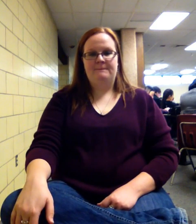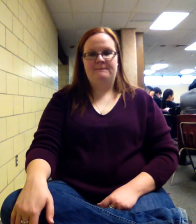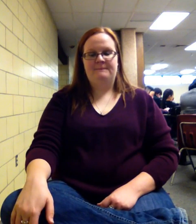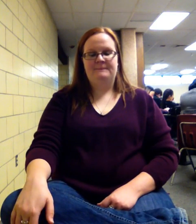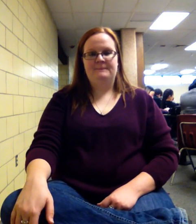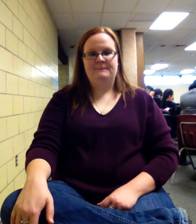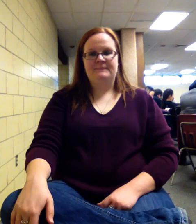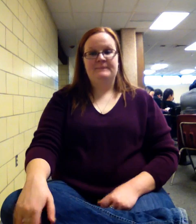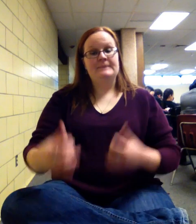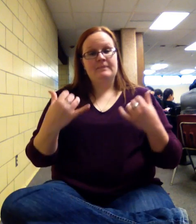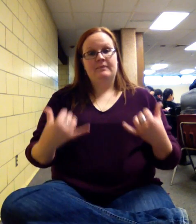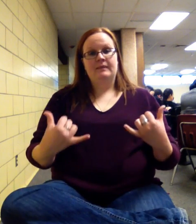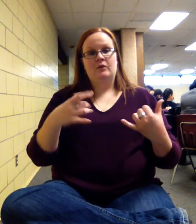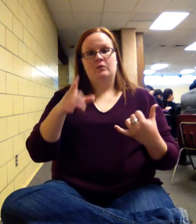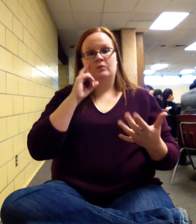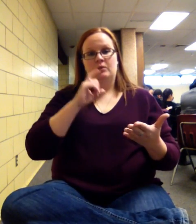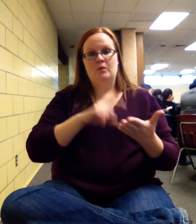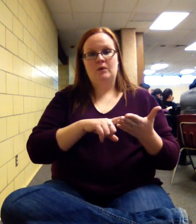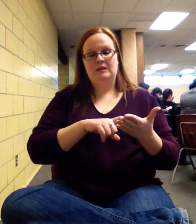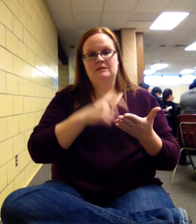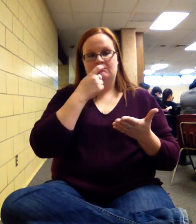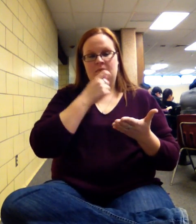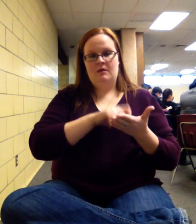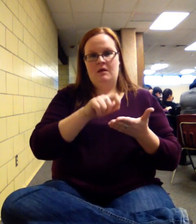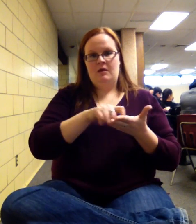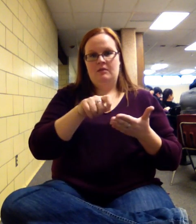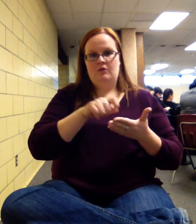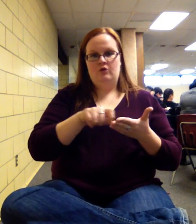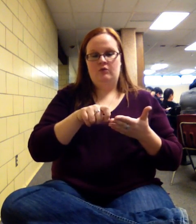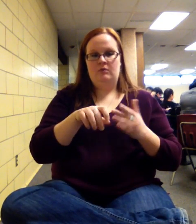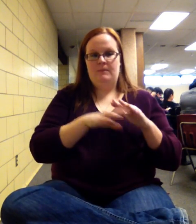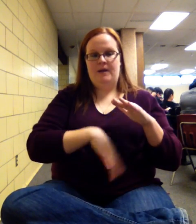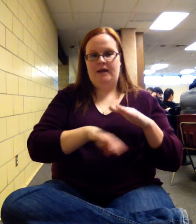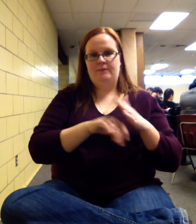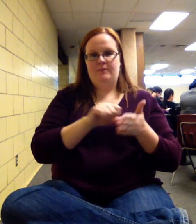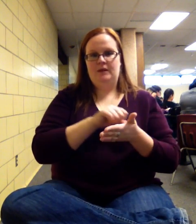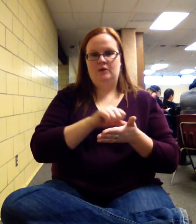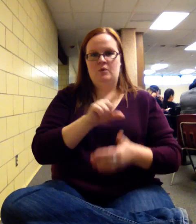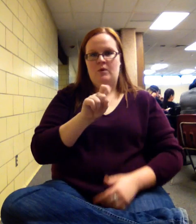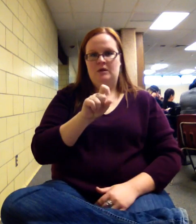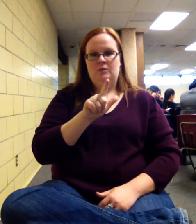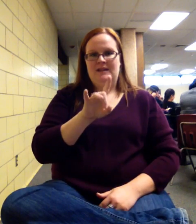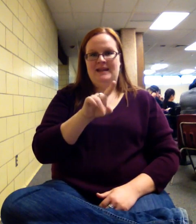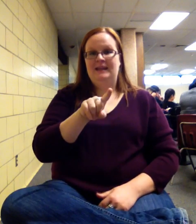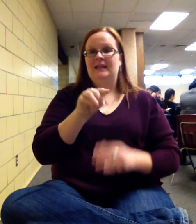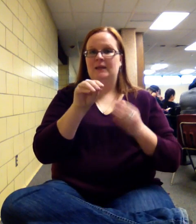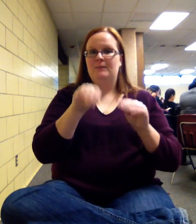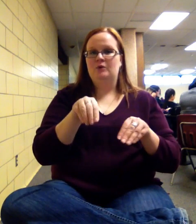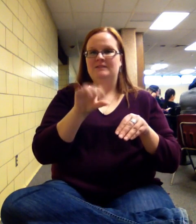Now, you'll notice that the author on the bottom of page 128, he puts 5% in every single year.